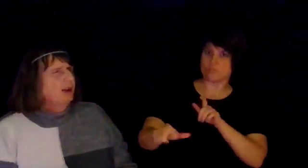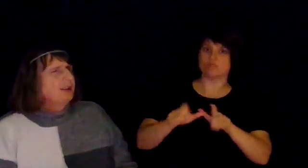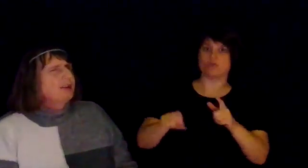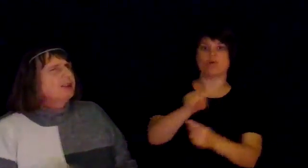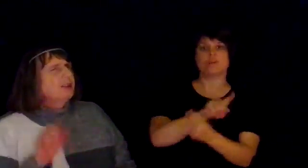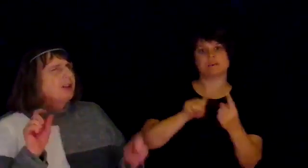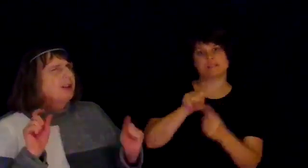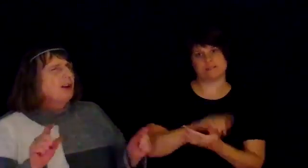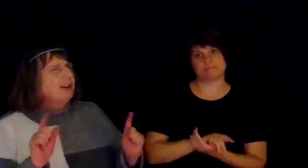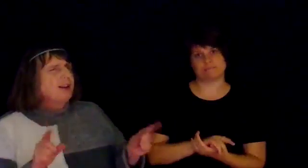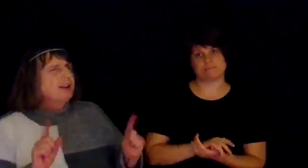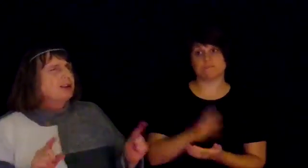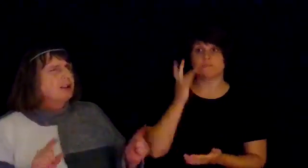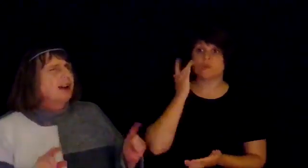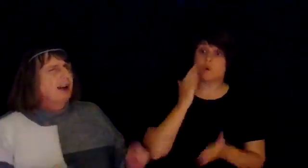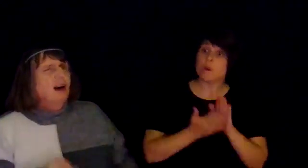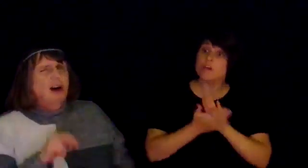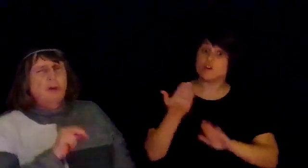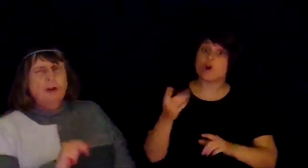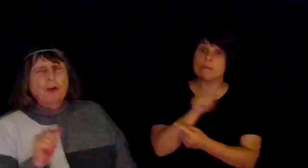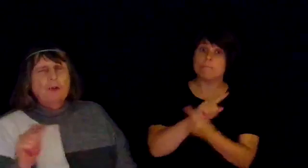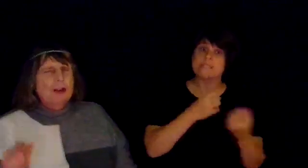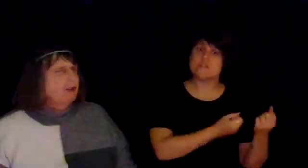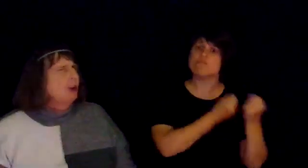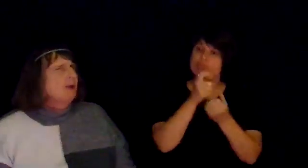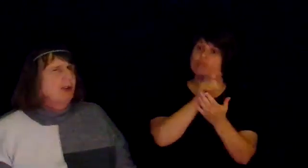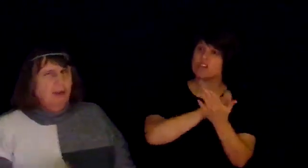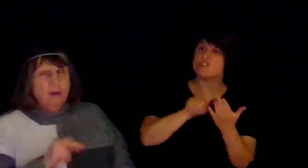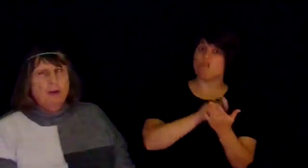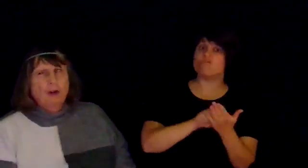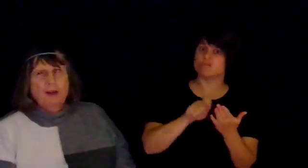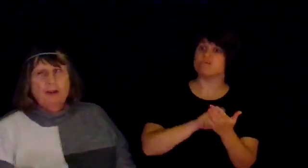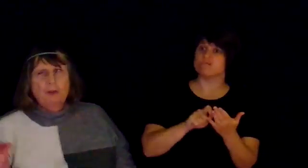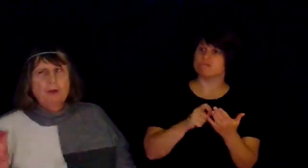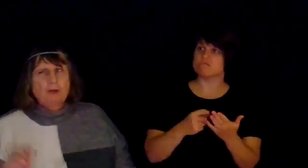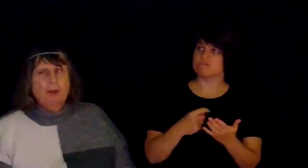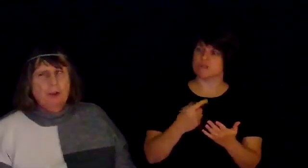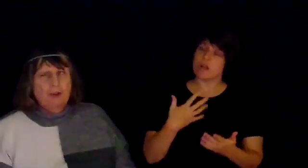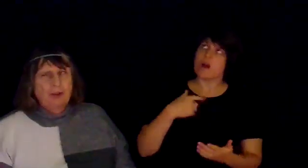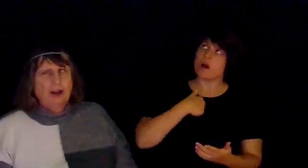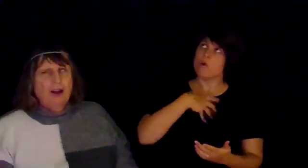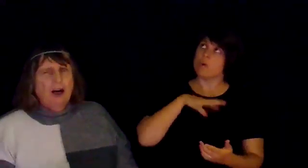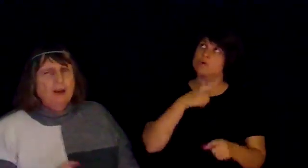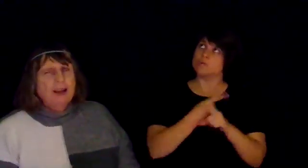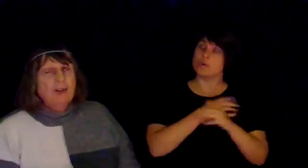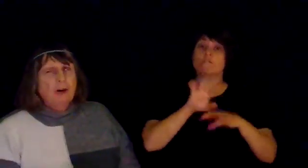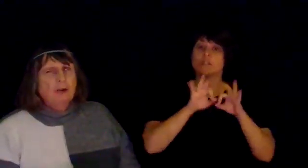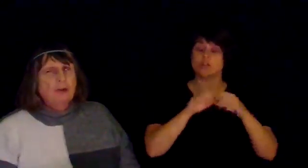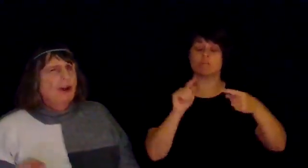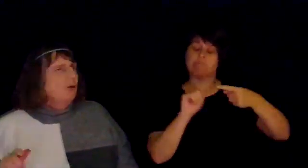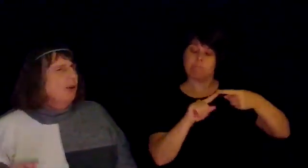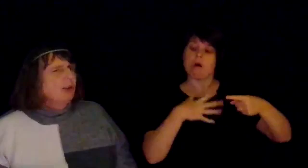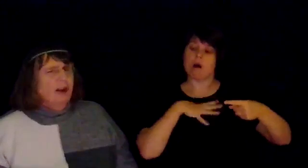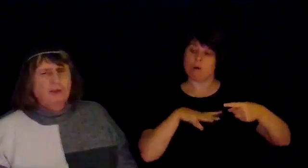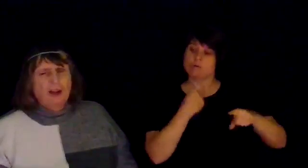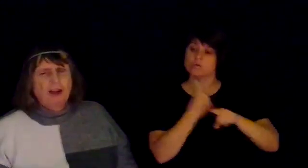with you. Just little ideas of saying, oh, I want to talk about interpreters. I want to talk about support workers. I want to get